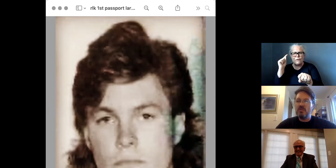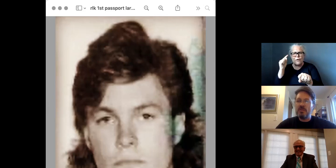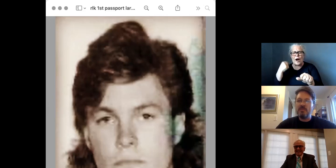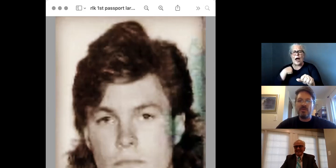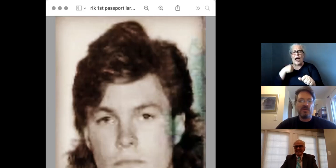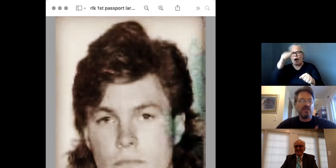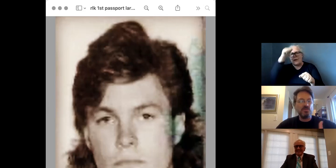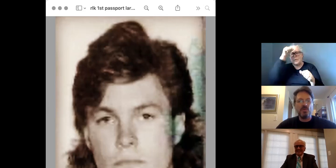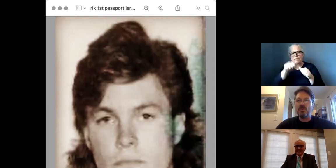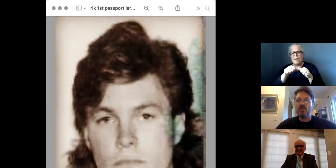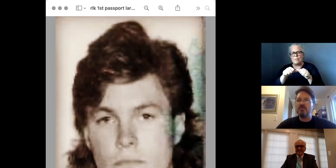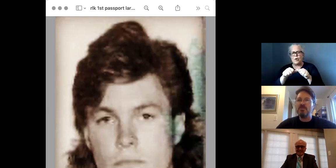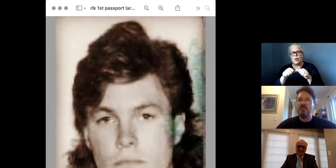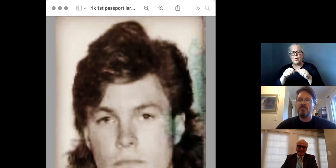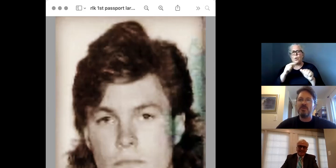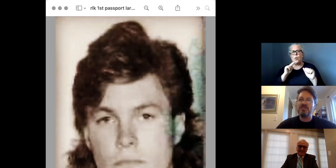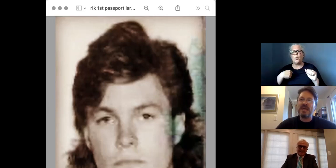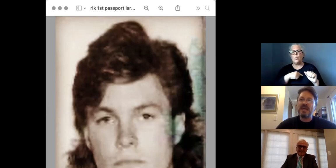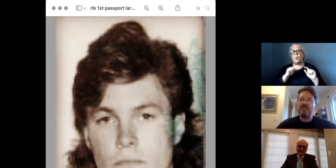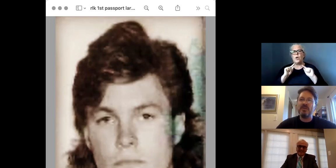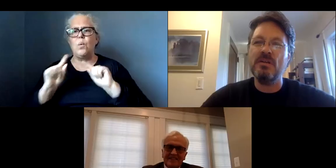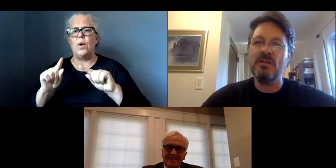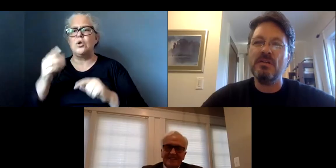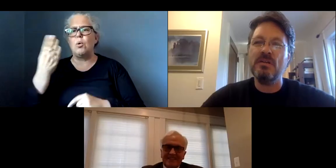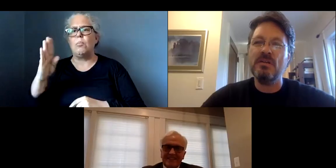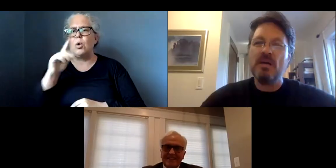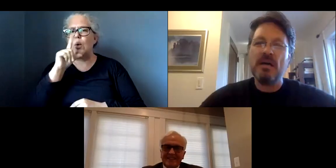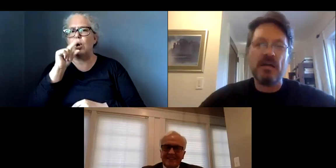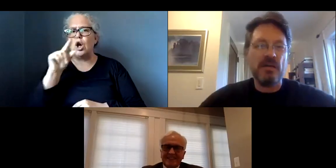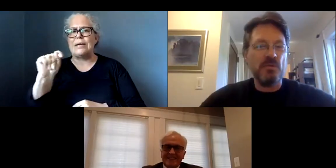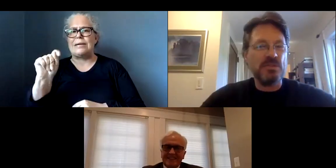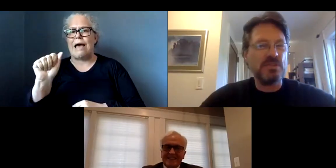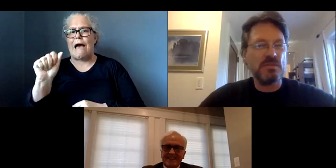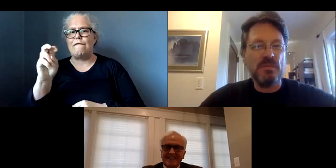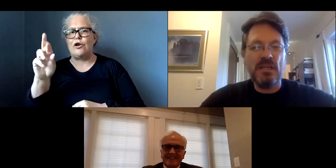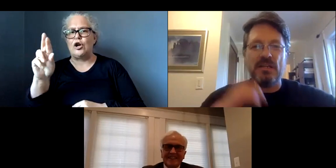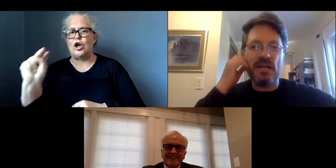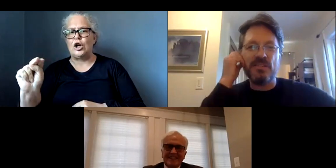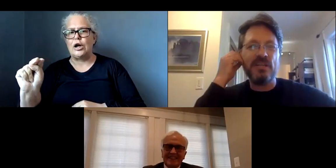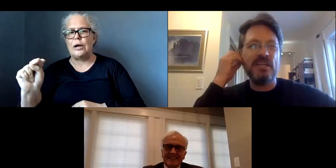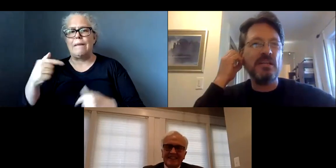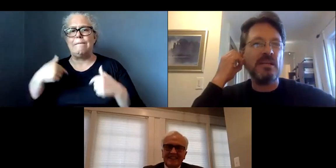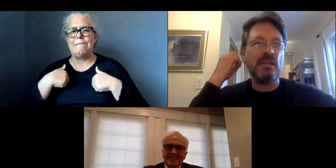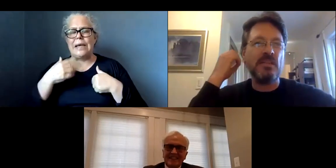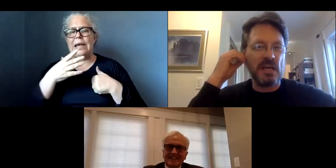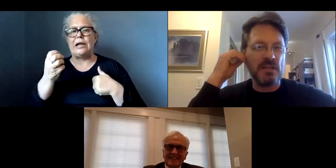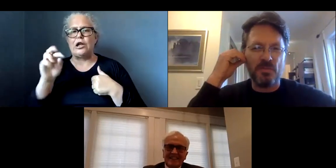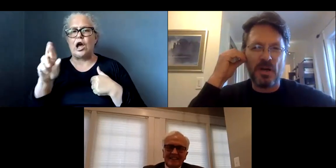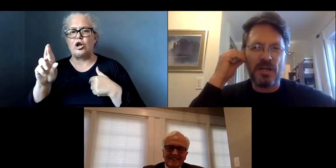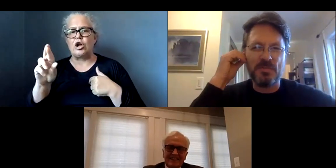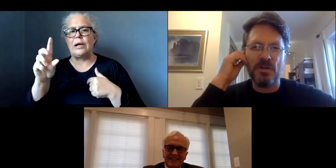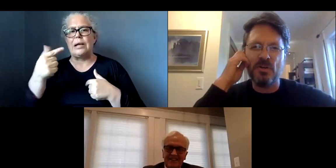really remember is we were at the Bluebird Tavern. It was me and Dr. Gillin, I think